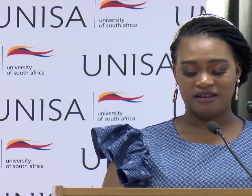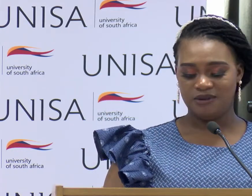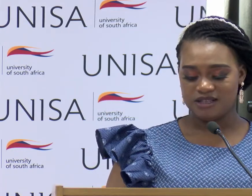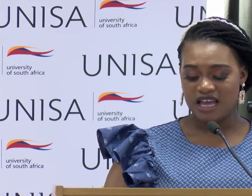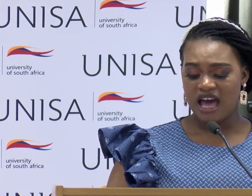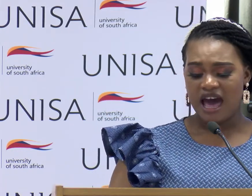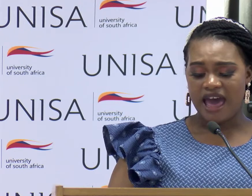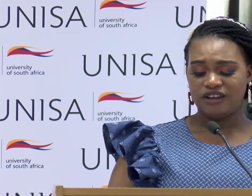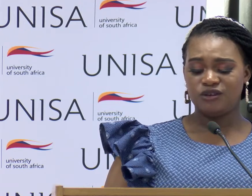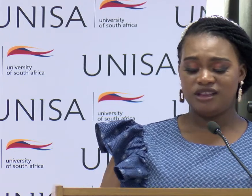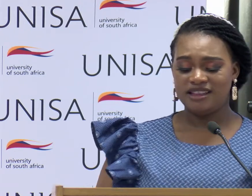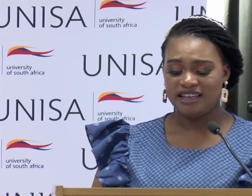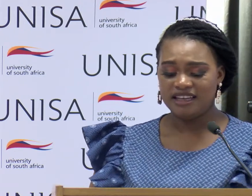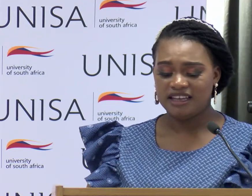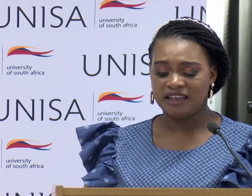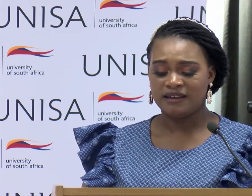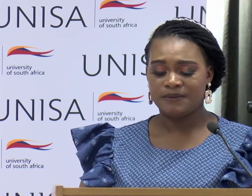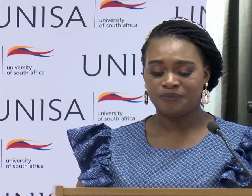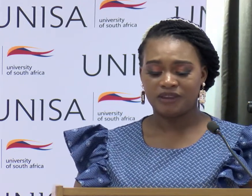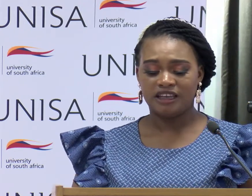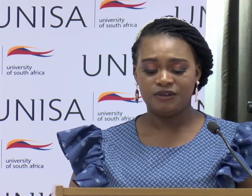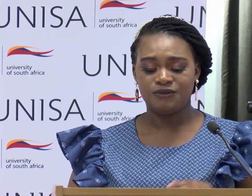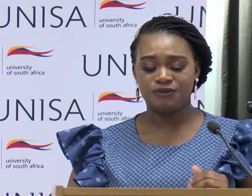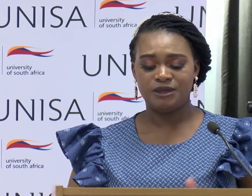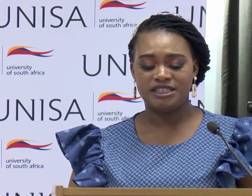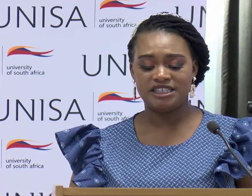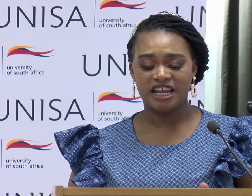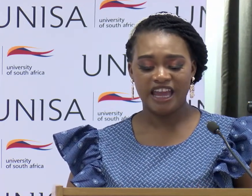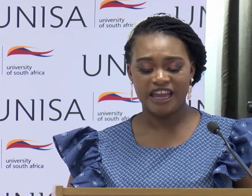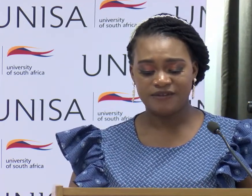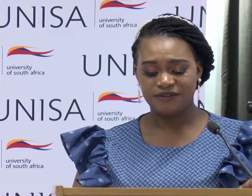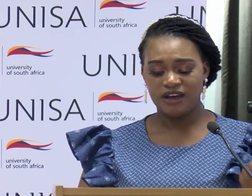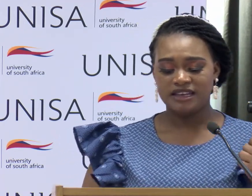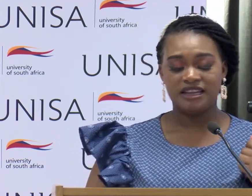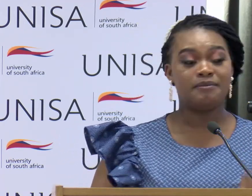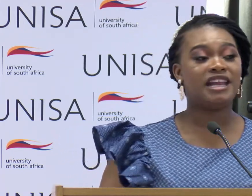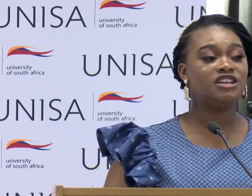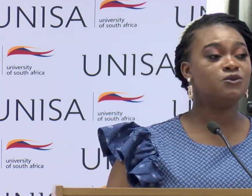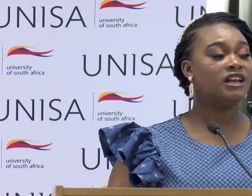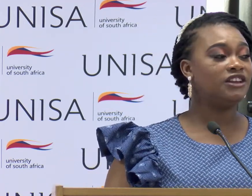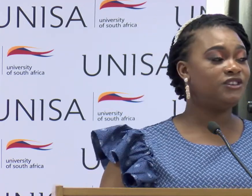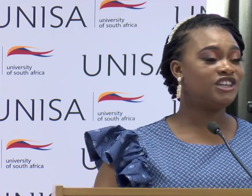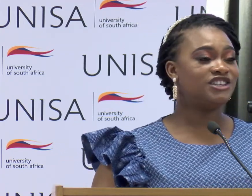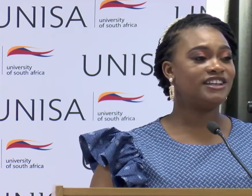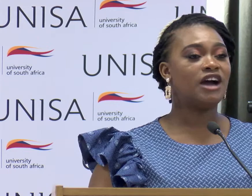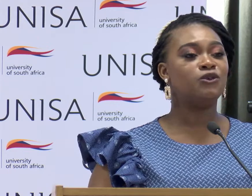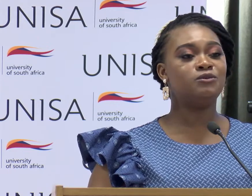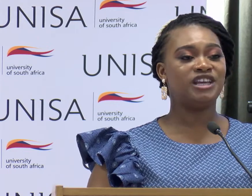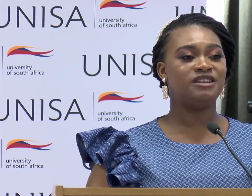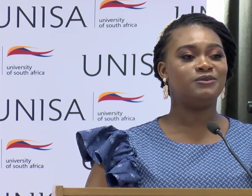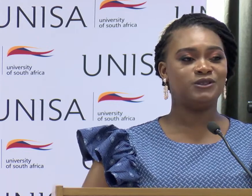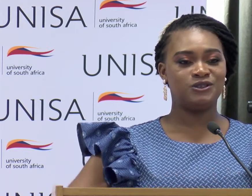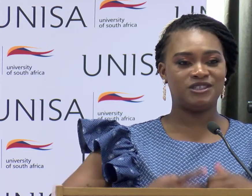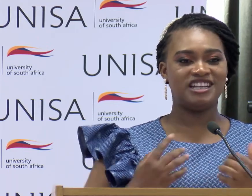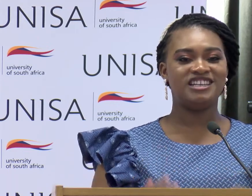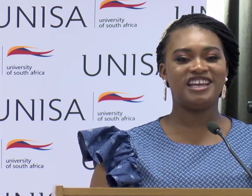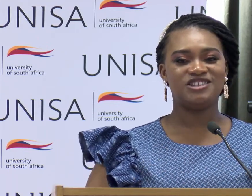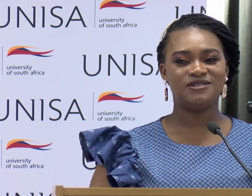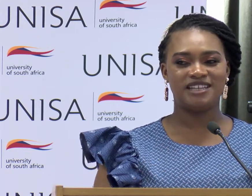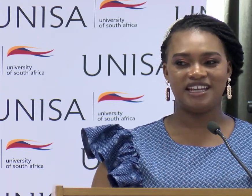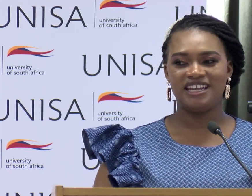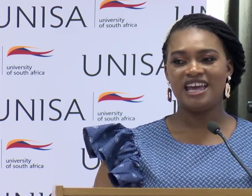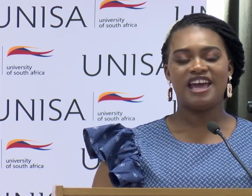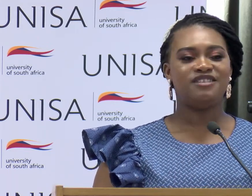each other, because I don't think if we didn't have the bilingual education, I would be able to stand